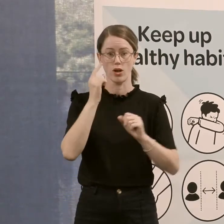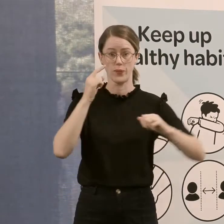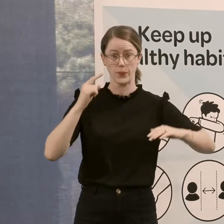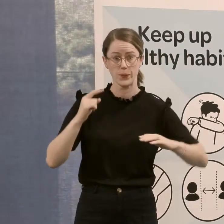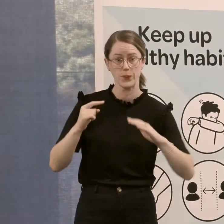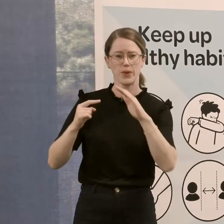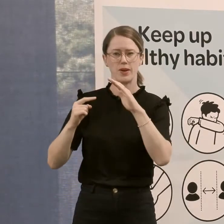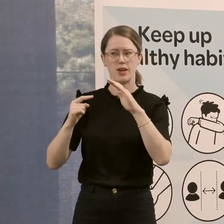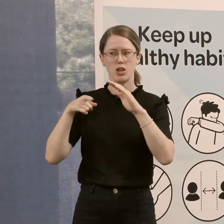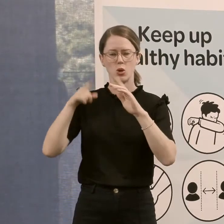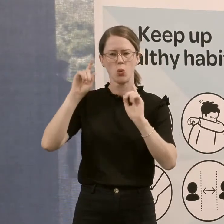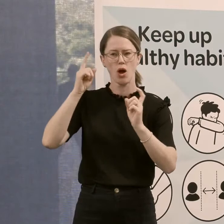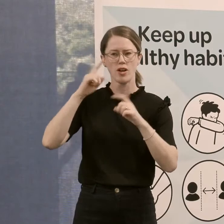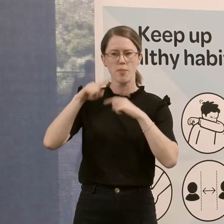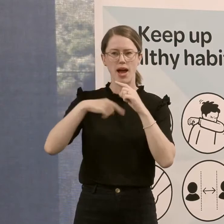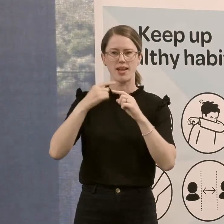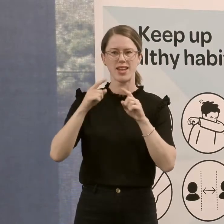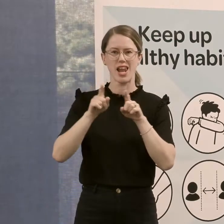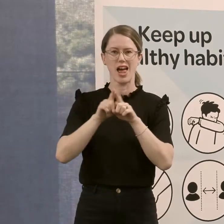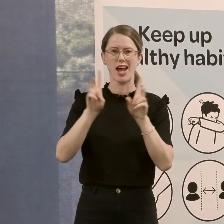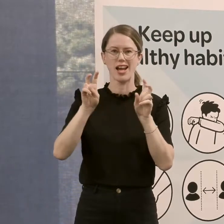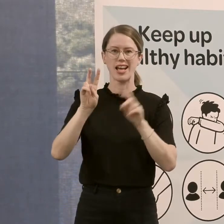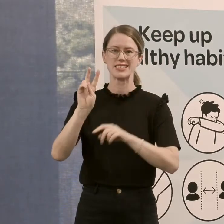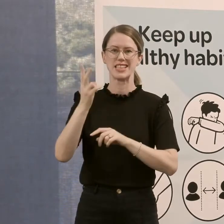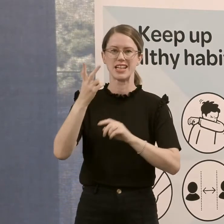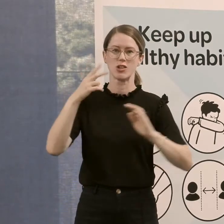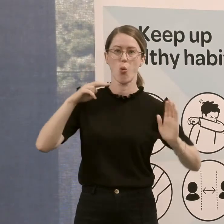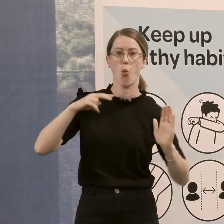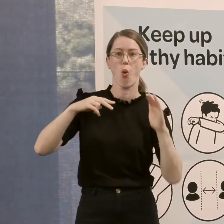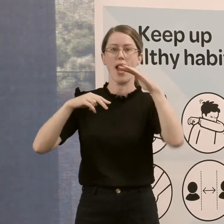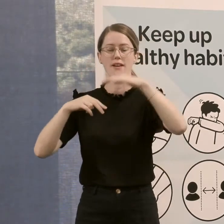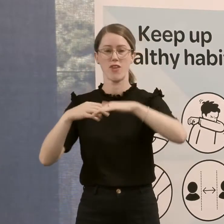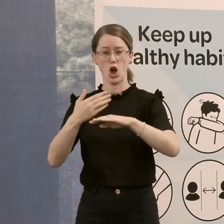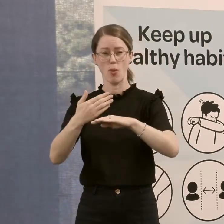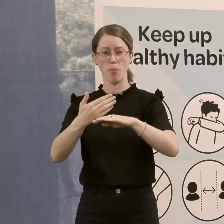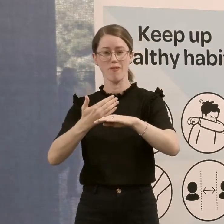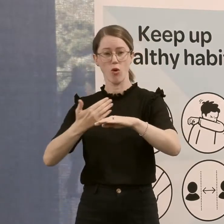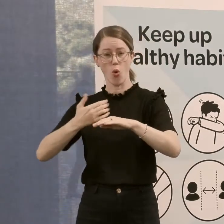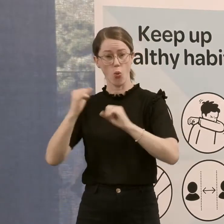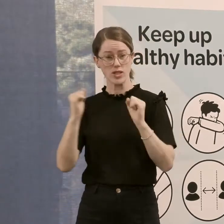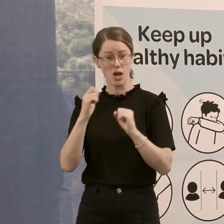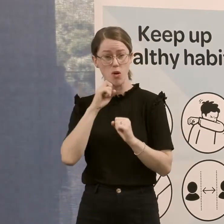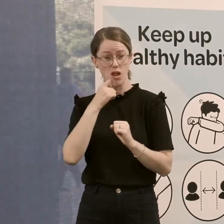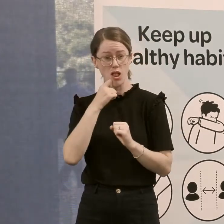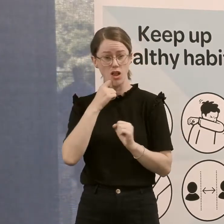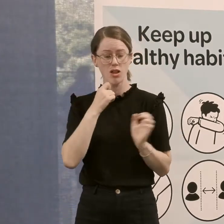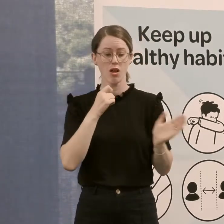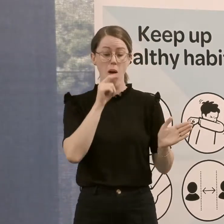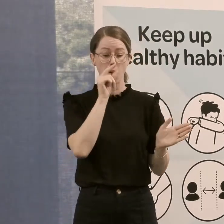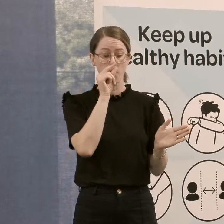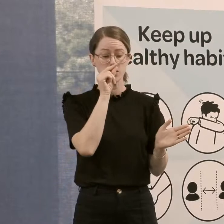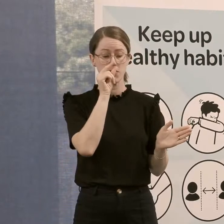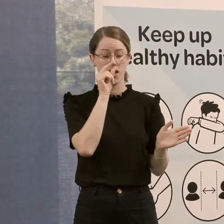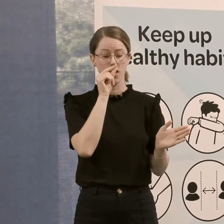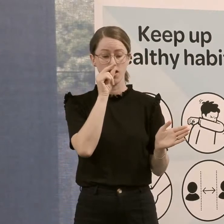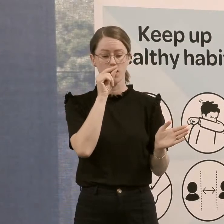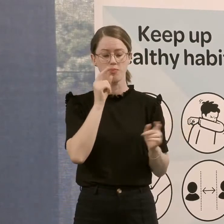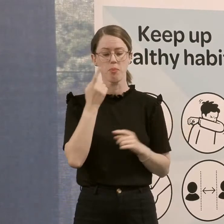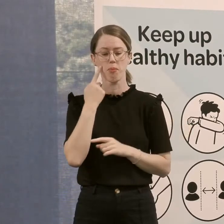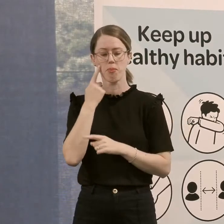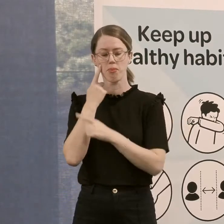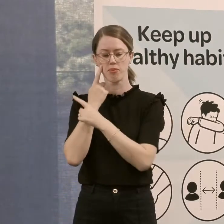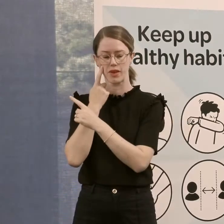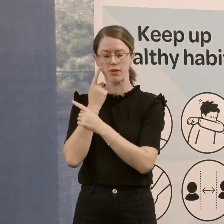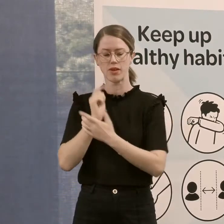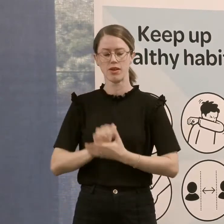that we're kind of going to see a second wave much earlier than winter? It's possible, and I'll just go back to